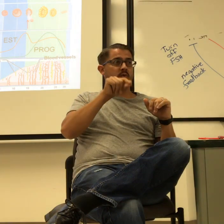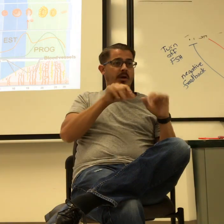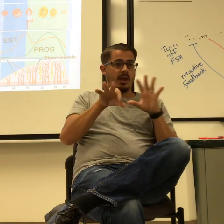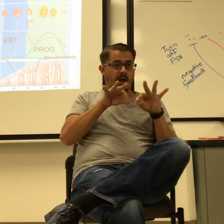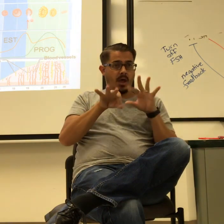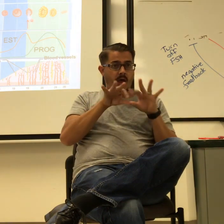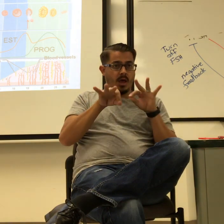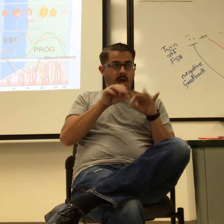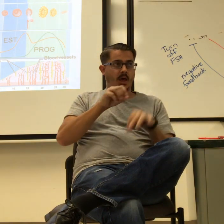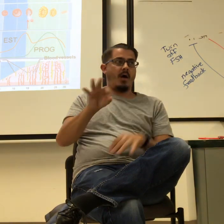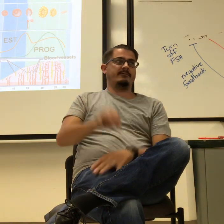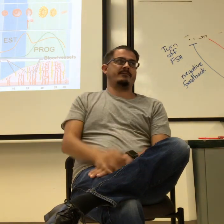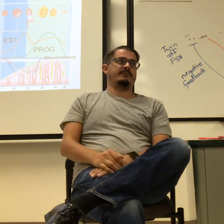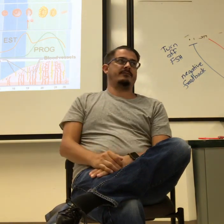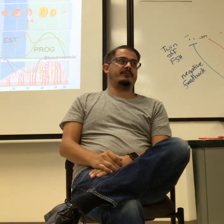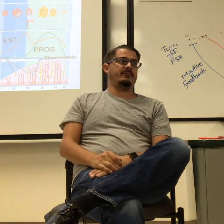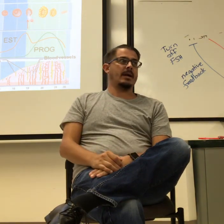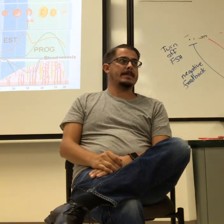Anything else?